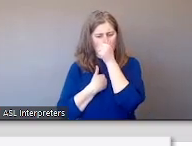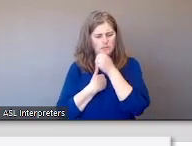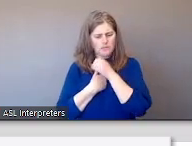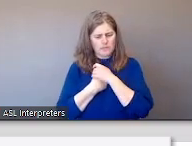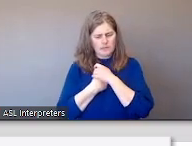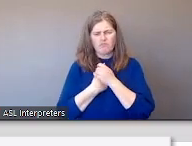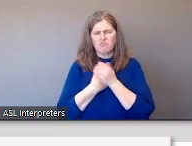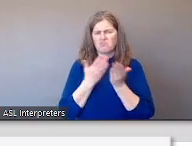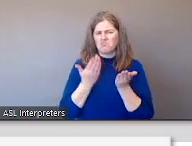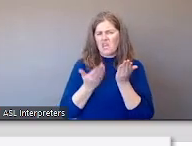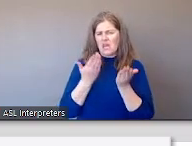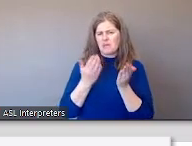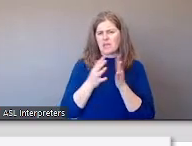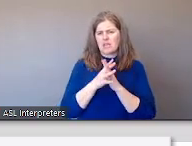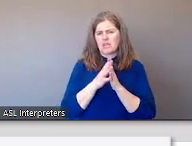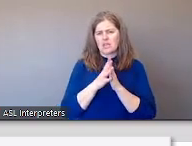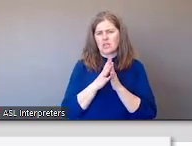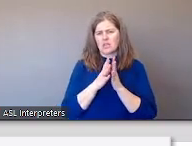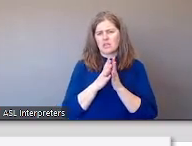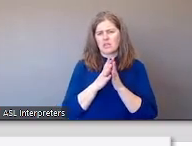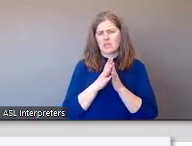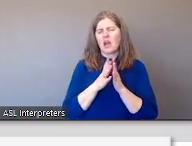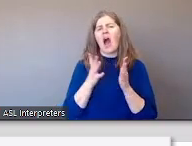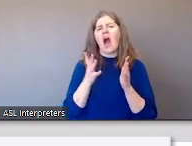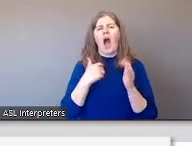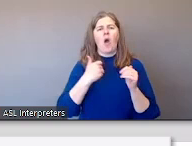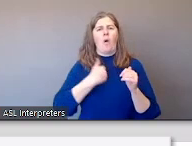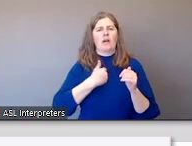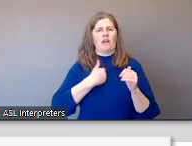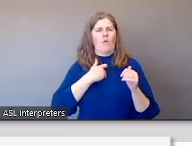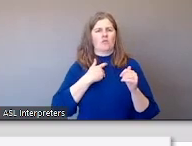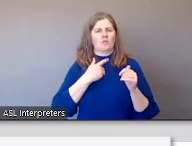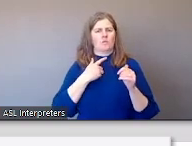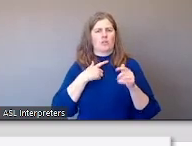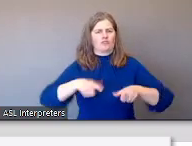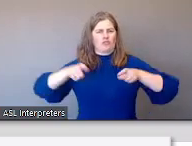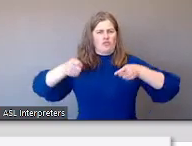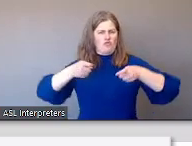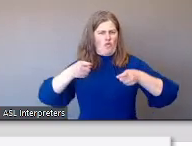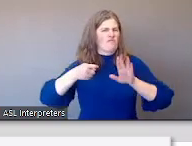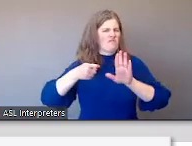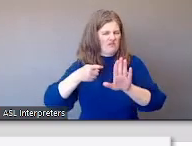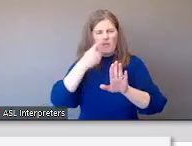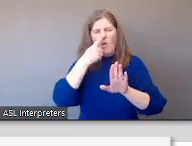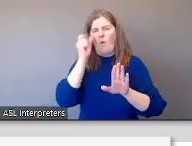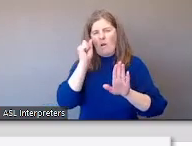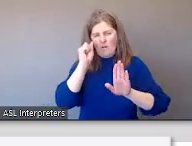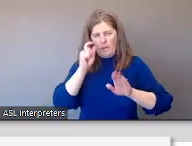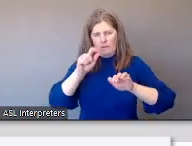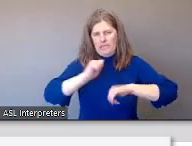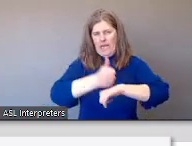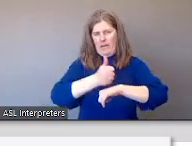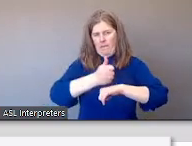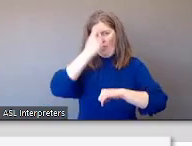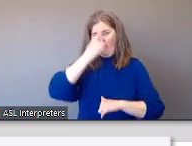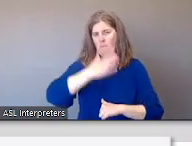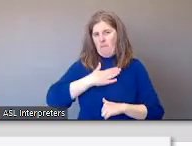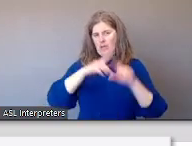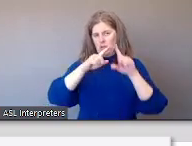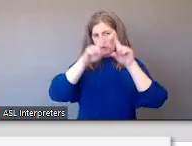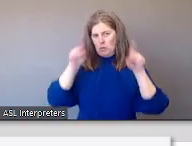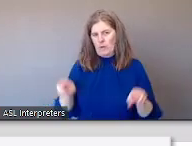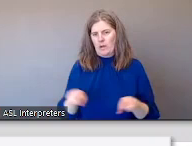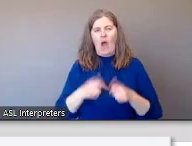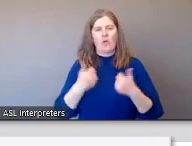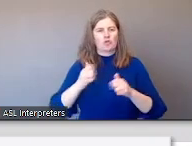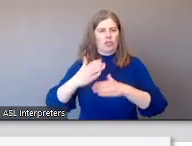might actually, I want to move the pointer around a little bit. So let me just get it set up a little. And let me try